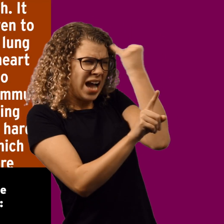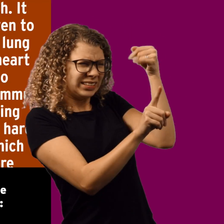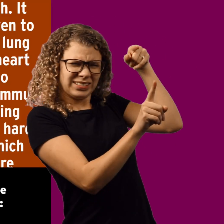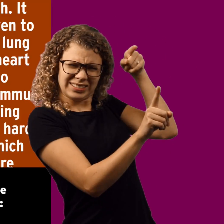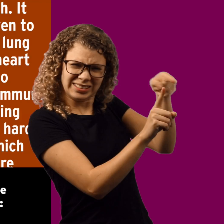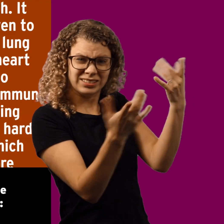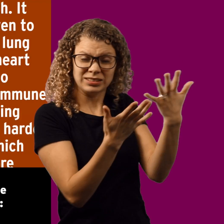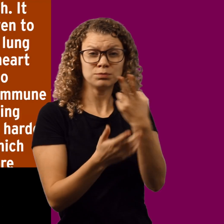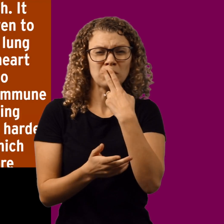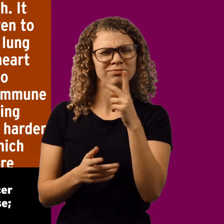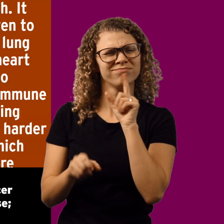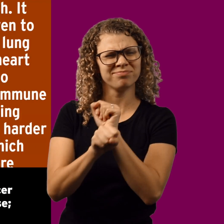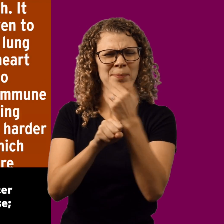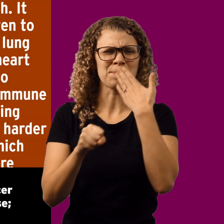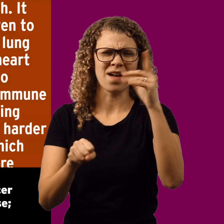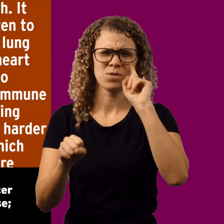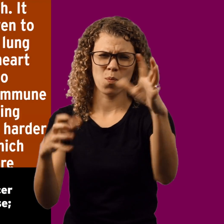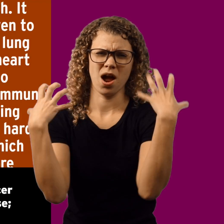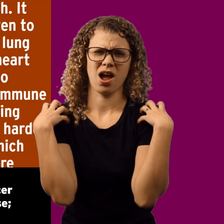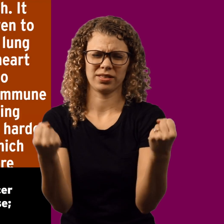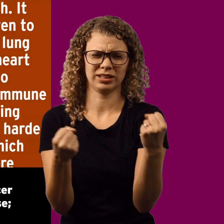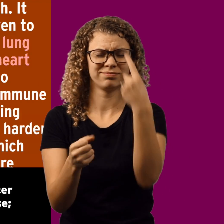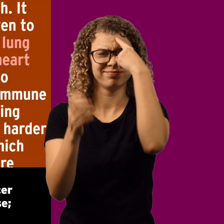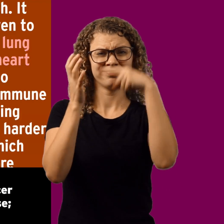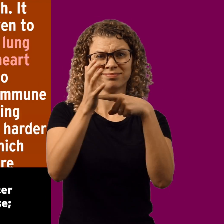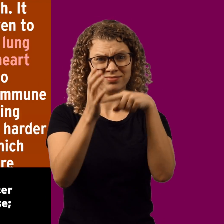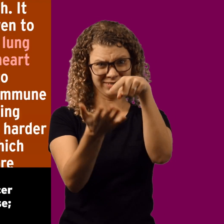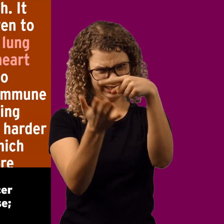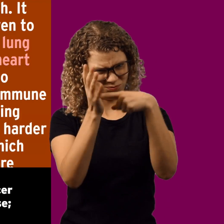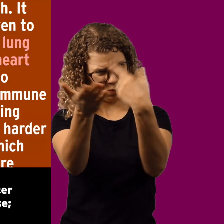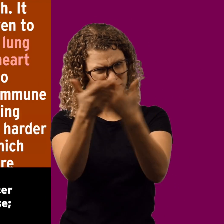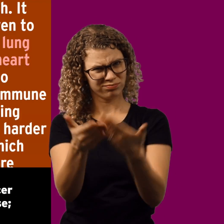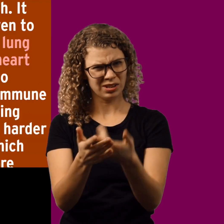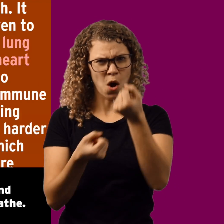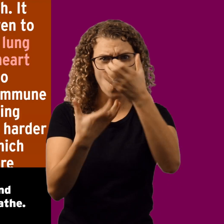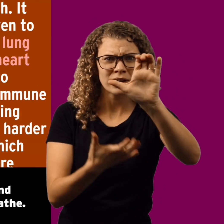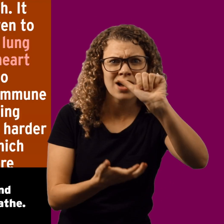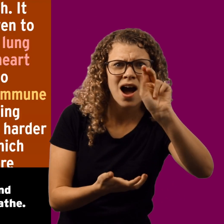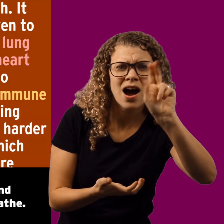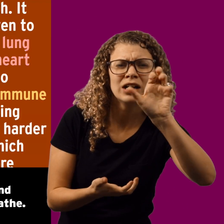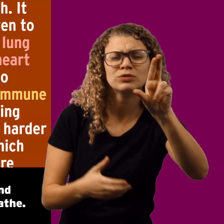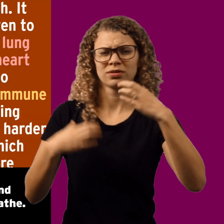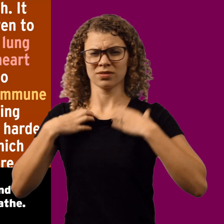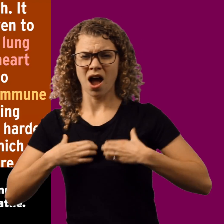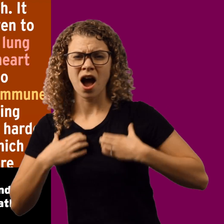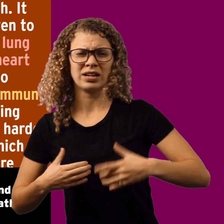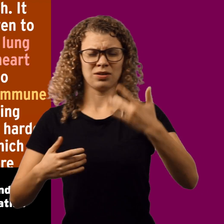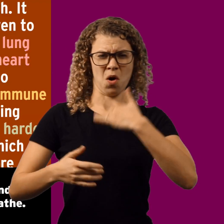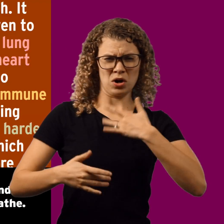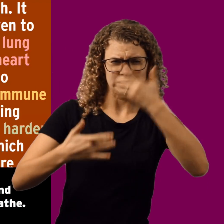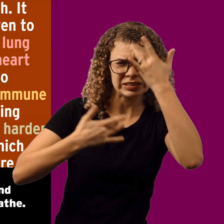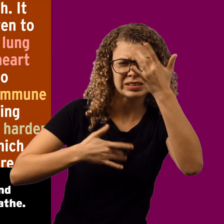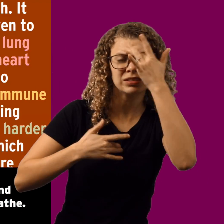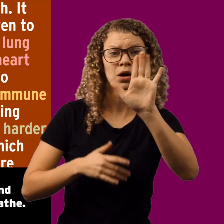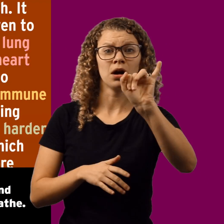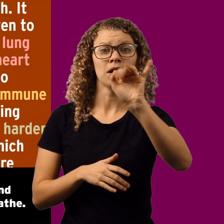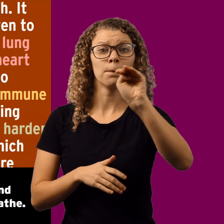in the paragraph. That smoking causes cancer and heart and lung disease, that it makes you sick, and that it makes it hard to